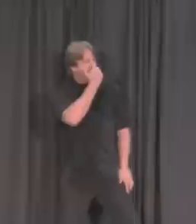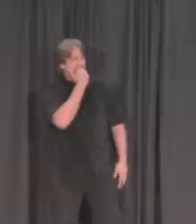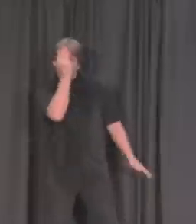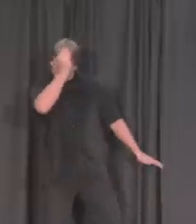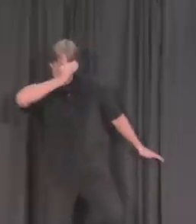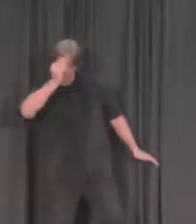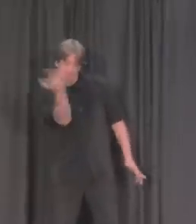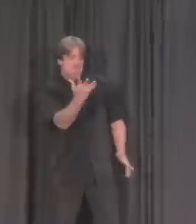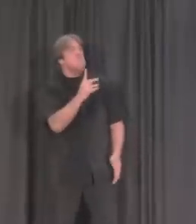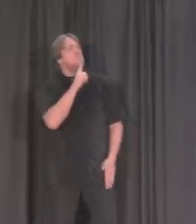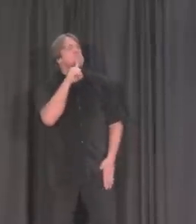That's not funny.